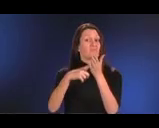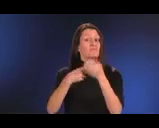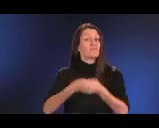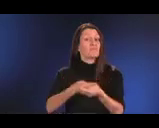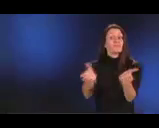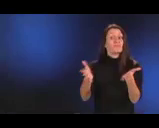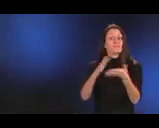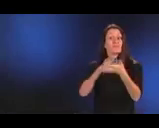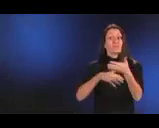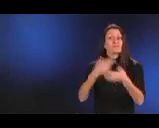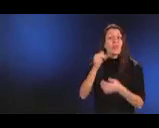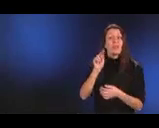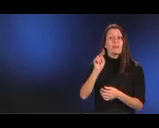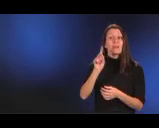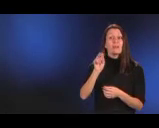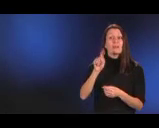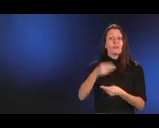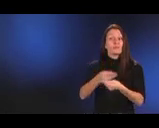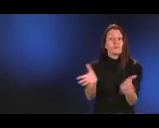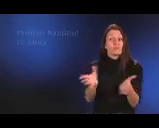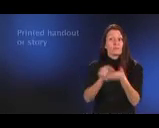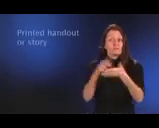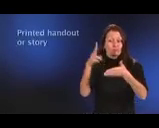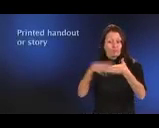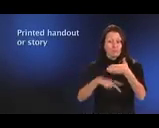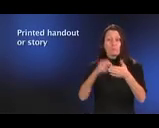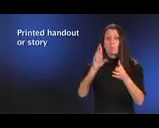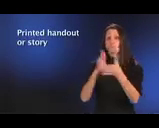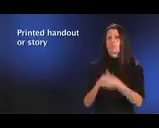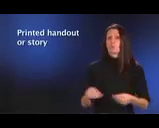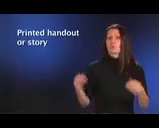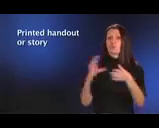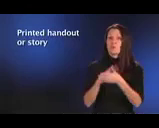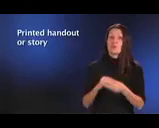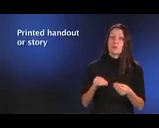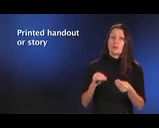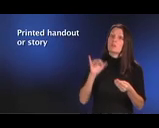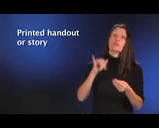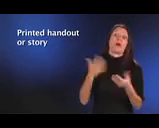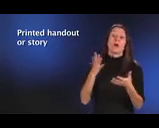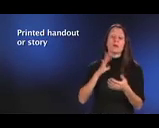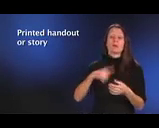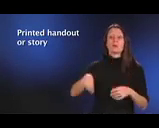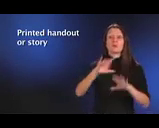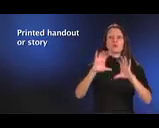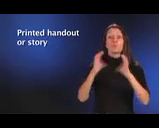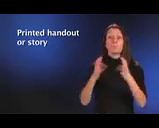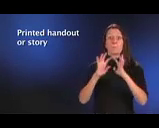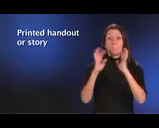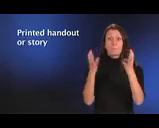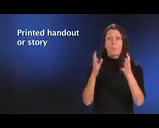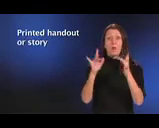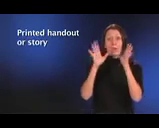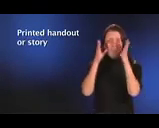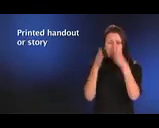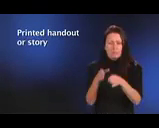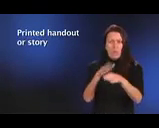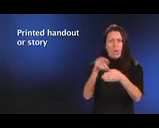printed handout or a story. The peers in the group focus their attention on the